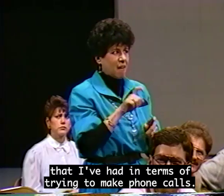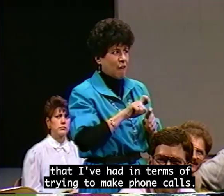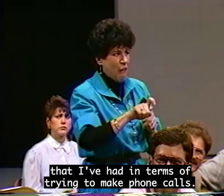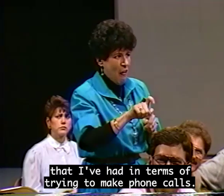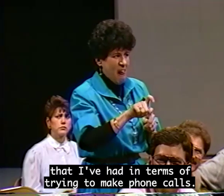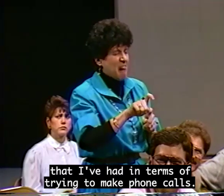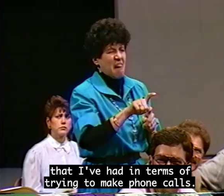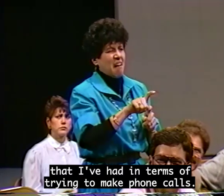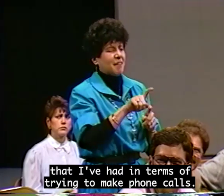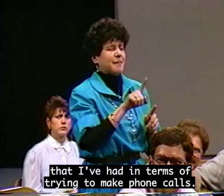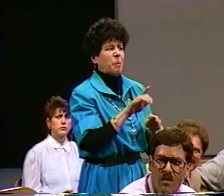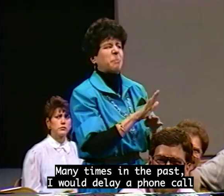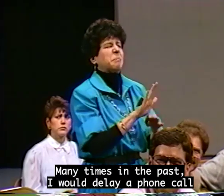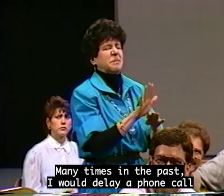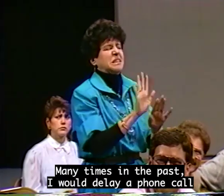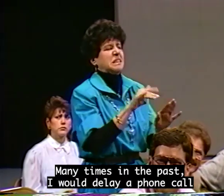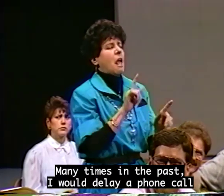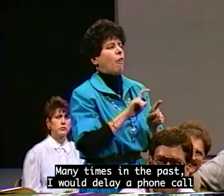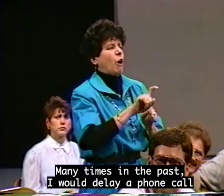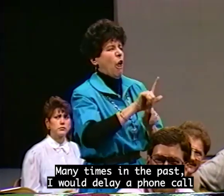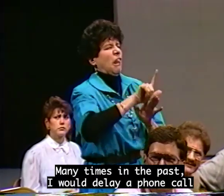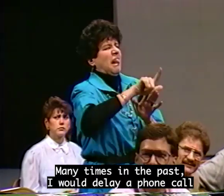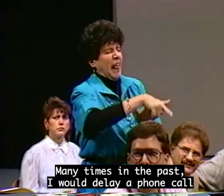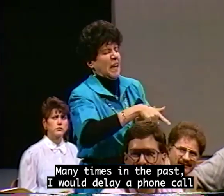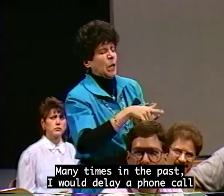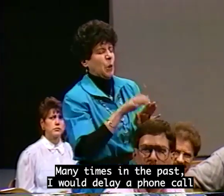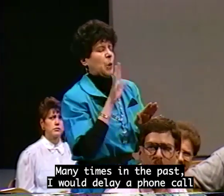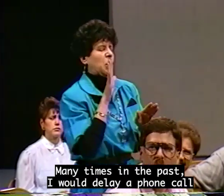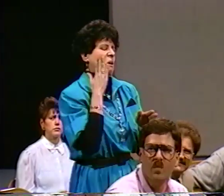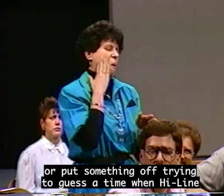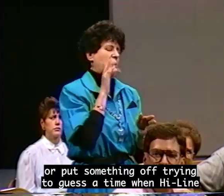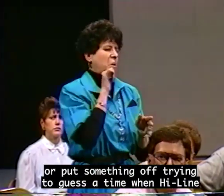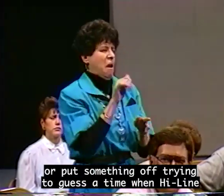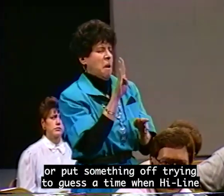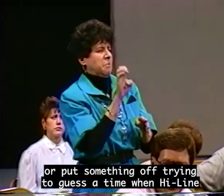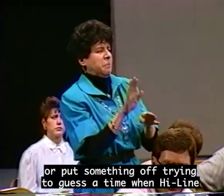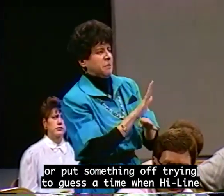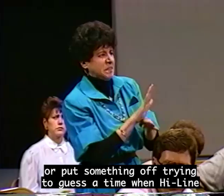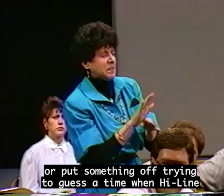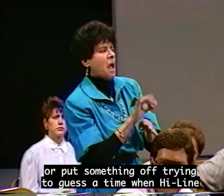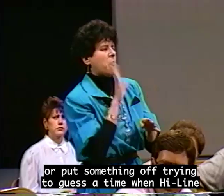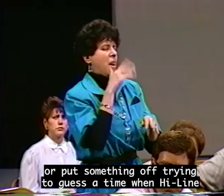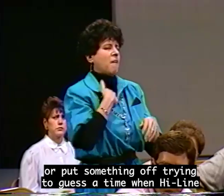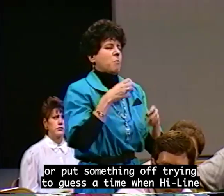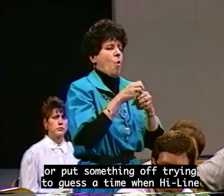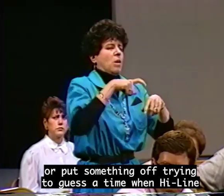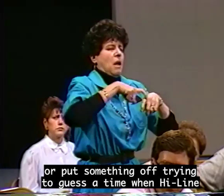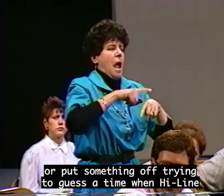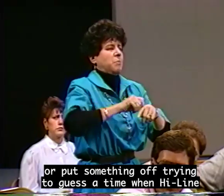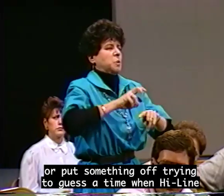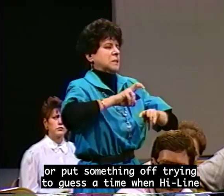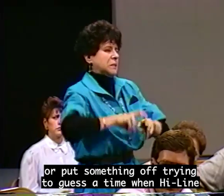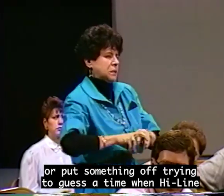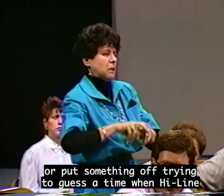had in terms of trying to make phone calls. Many times in the past, I would delay a phone call or put something off, trying to guess a time